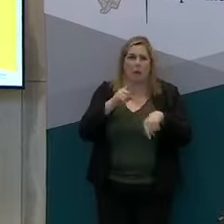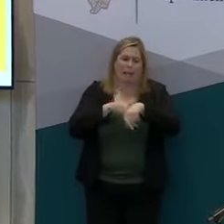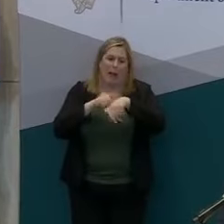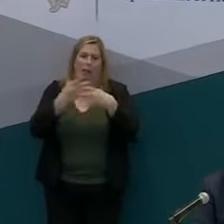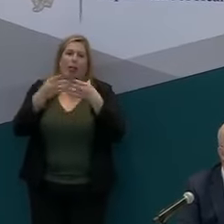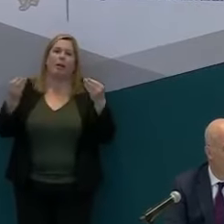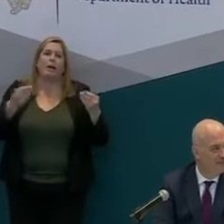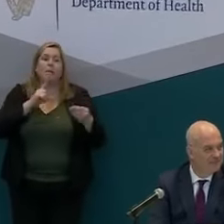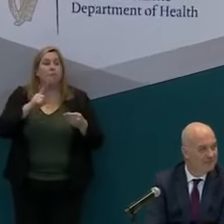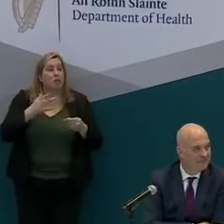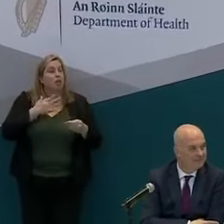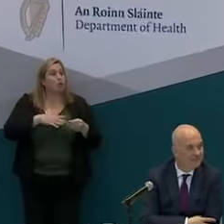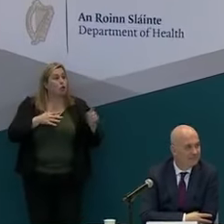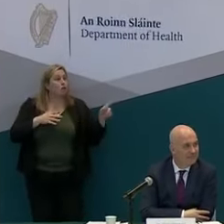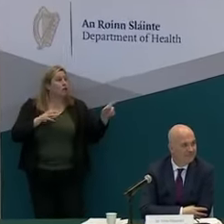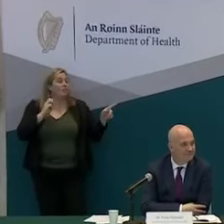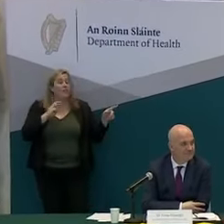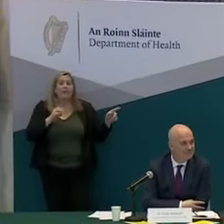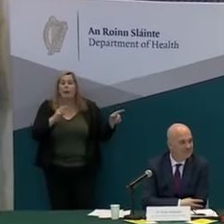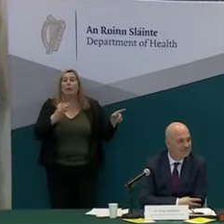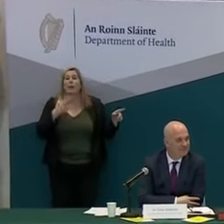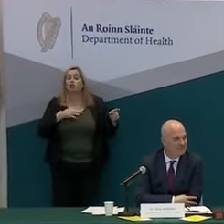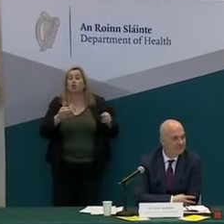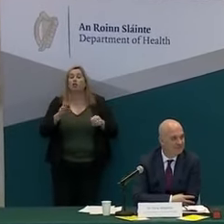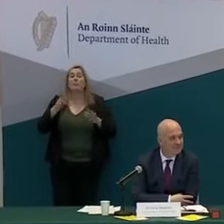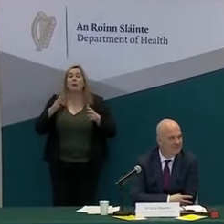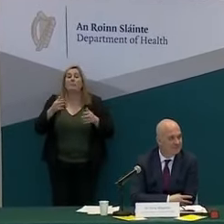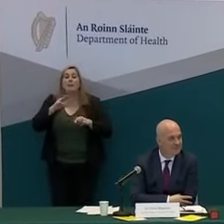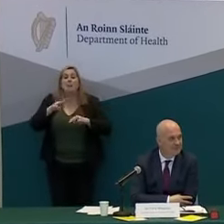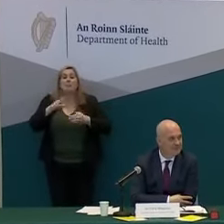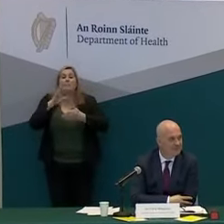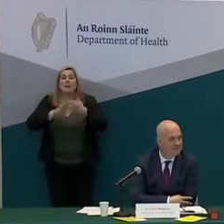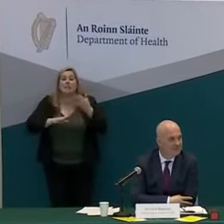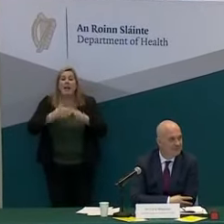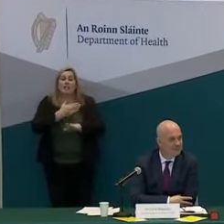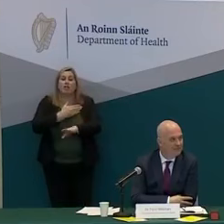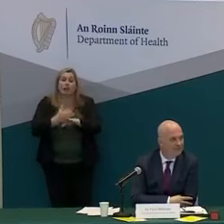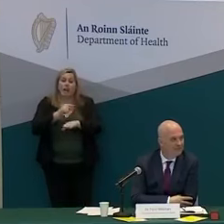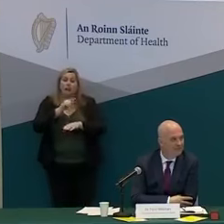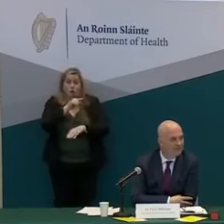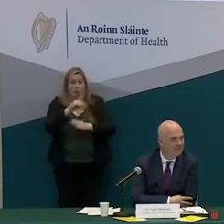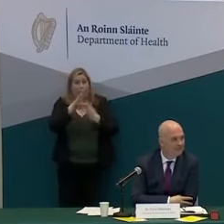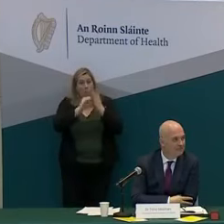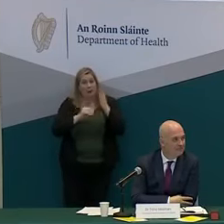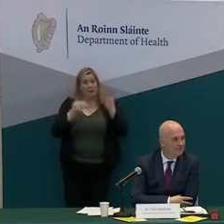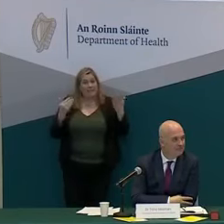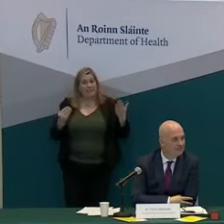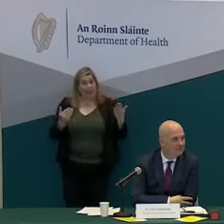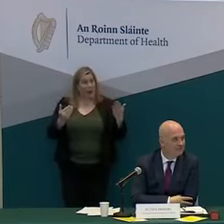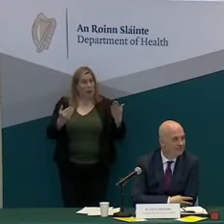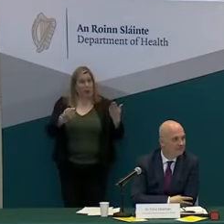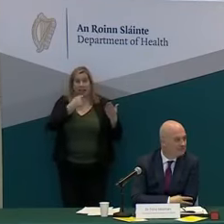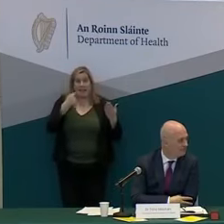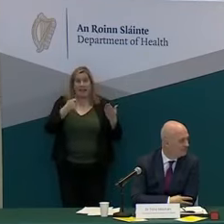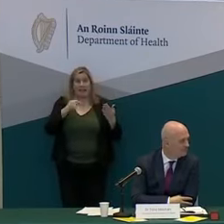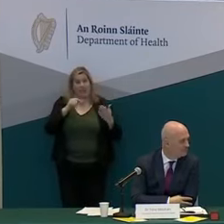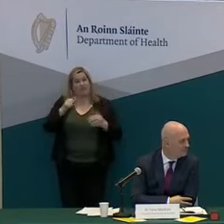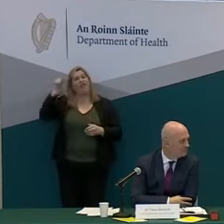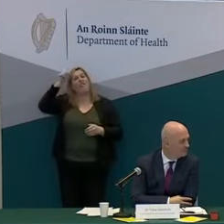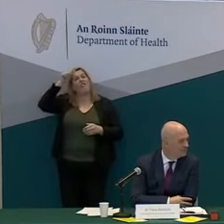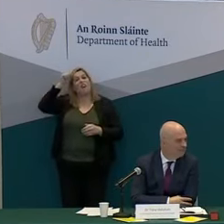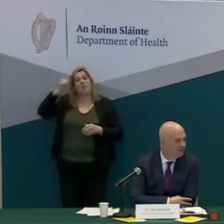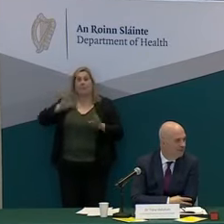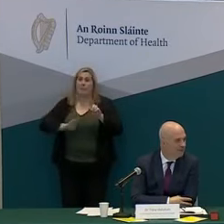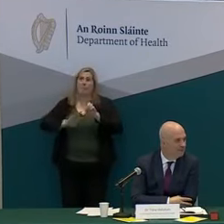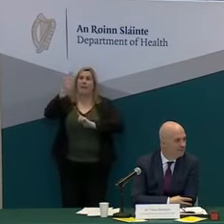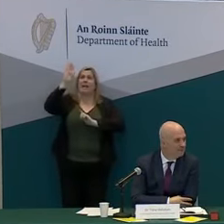case people missed the start of it or are trying to get a handle on this, is your modelling now suggesting that this is the famous peak that we hear about all around the